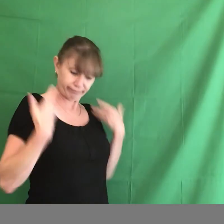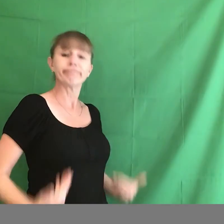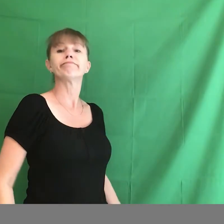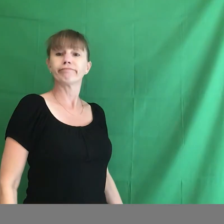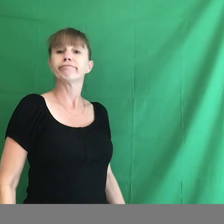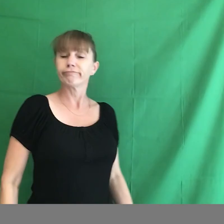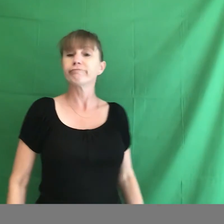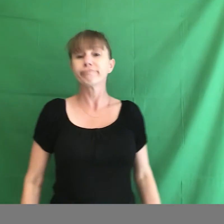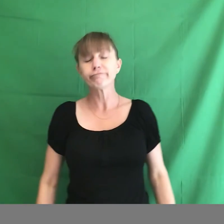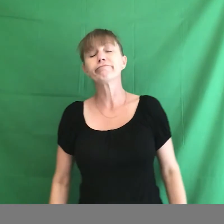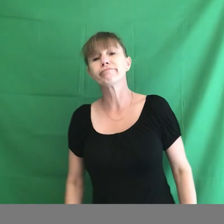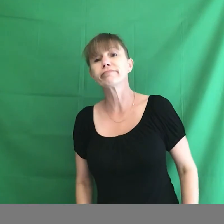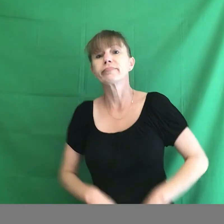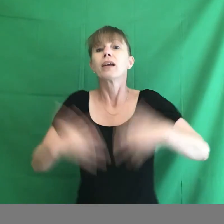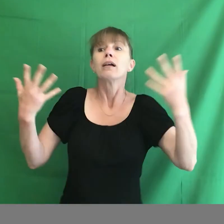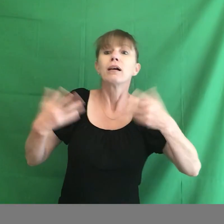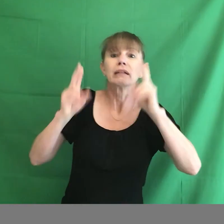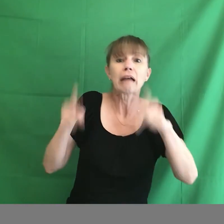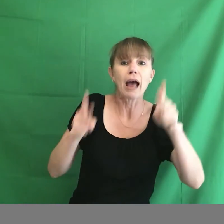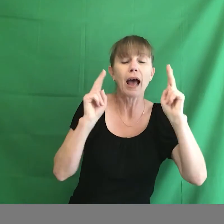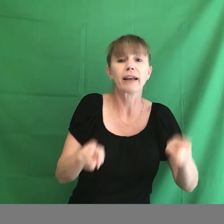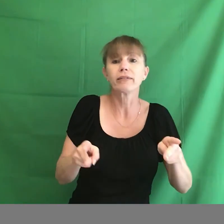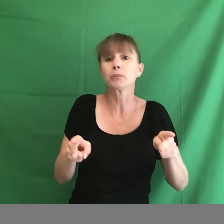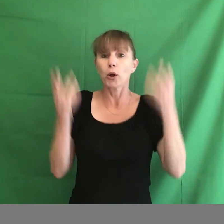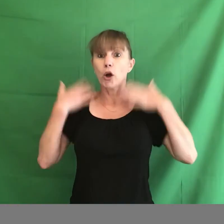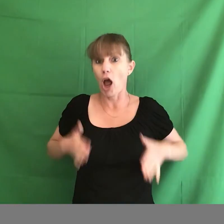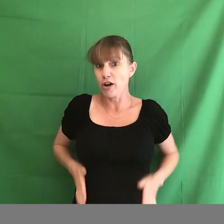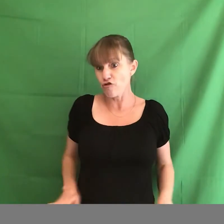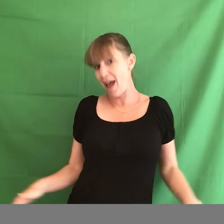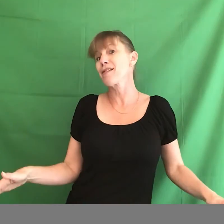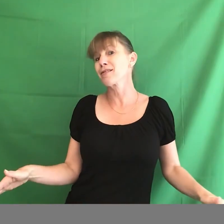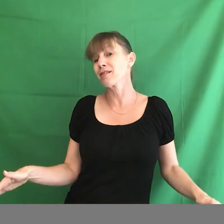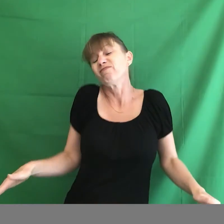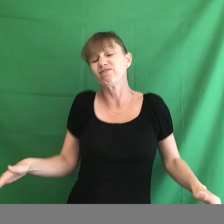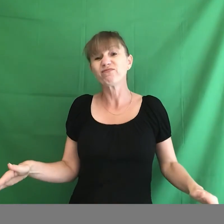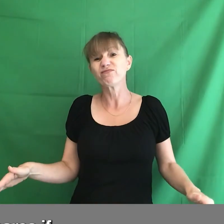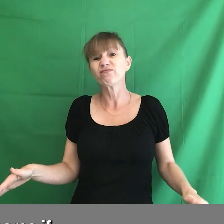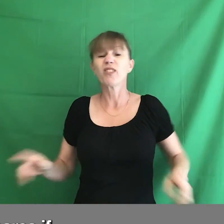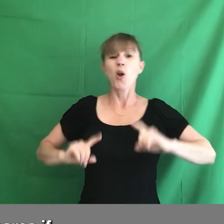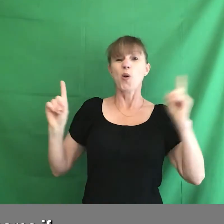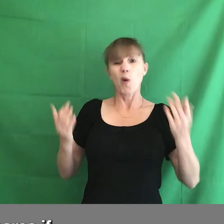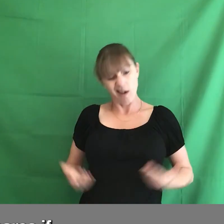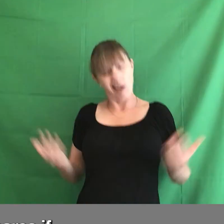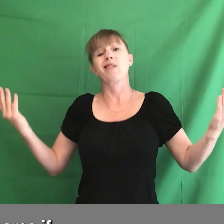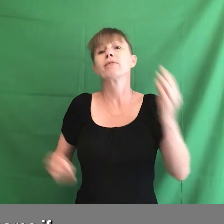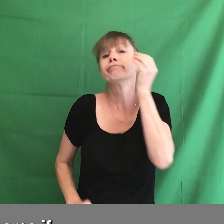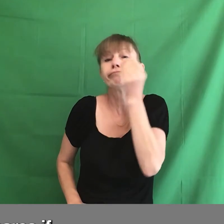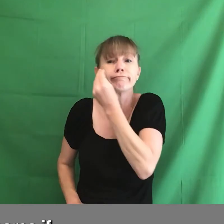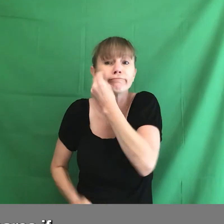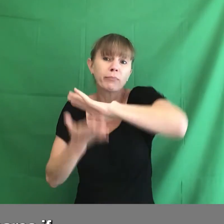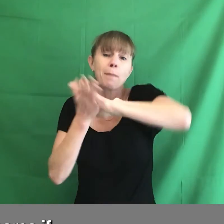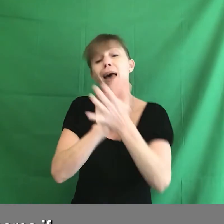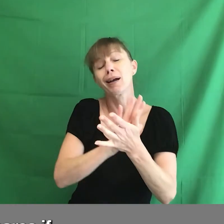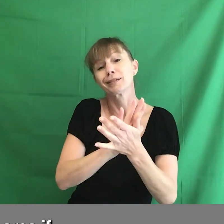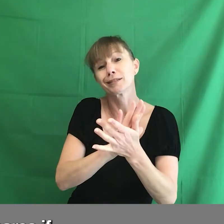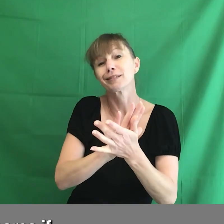to be. Will anybody die if you put on a dress? Who on earth cares if your